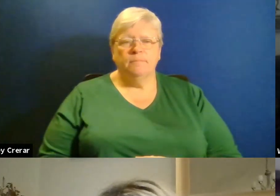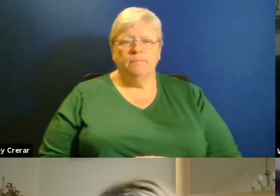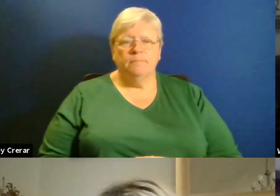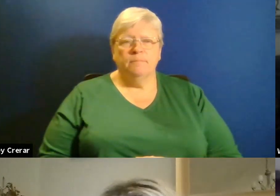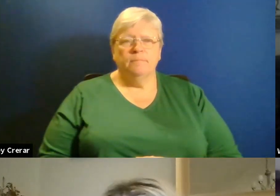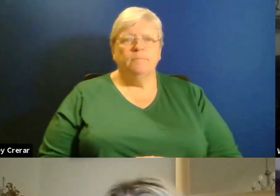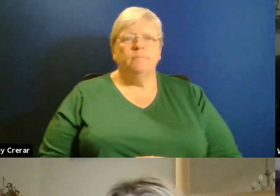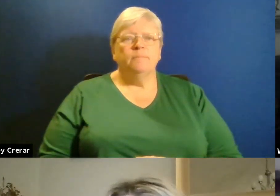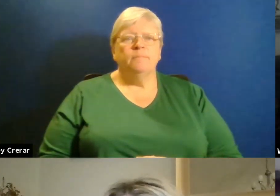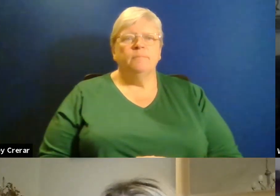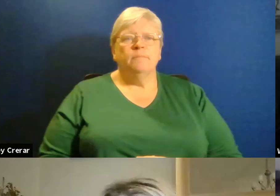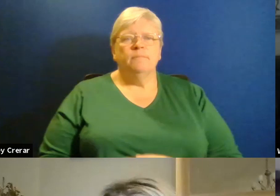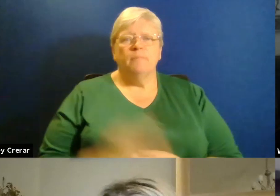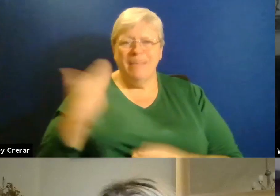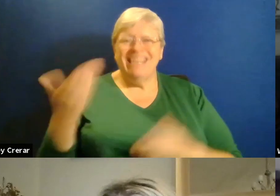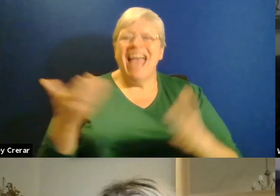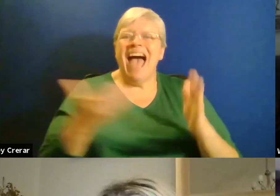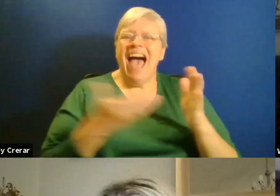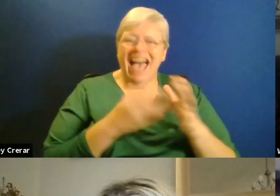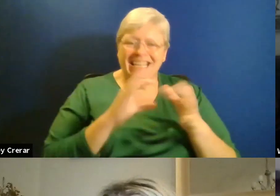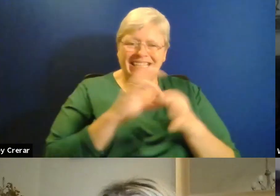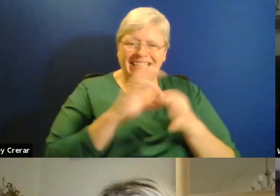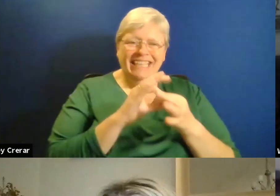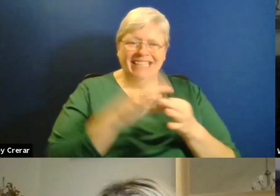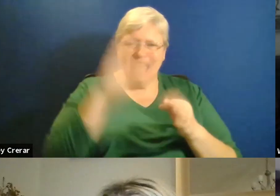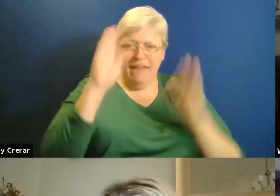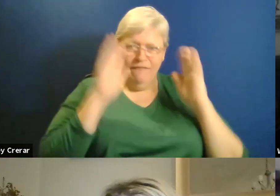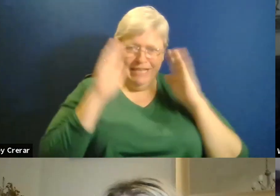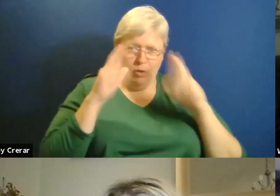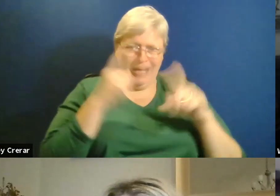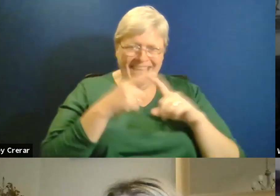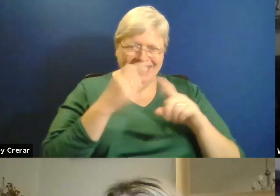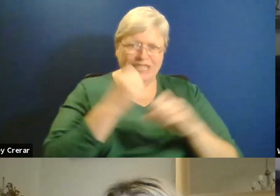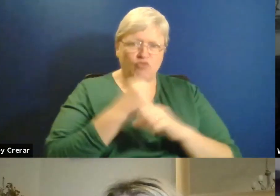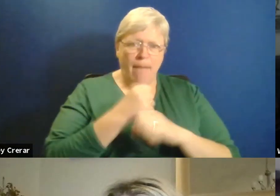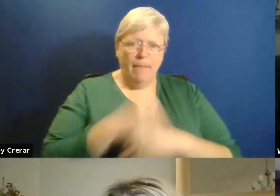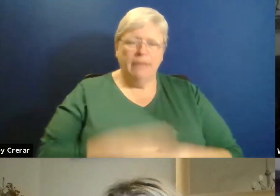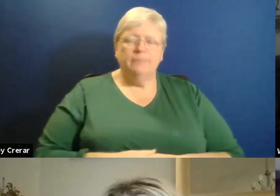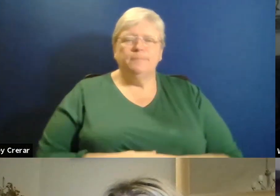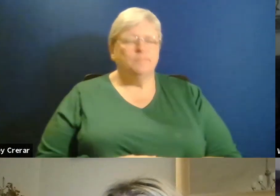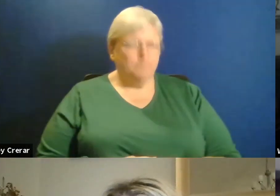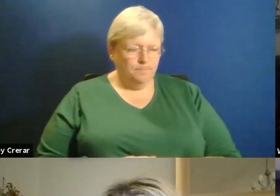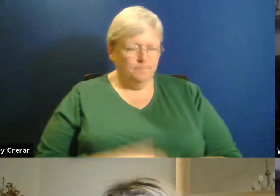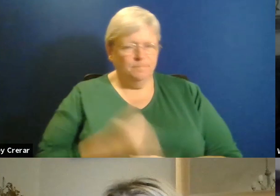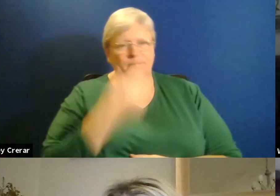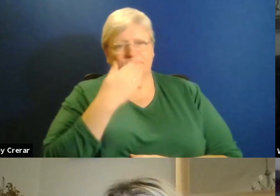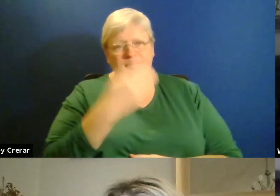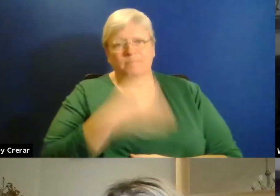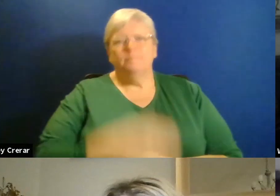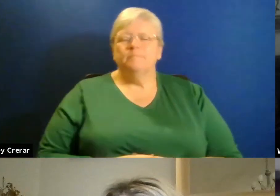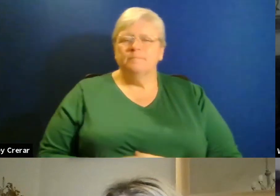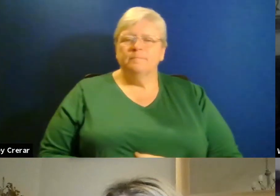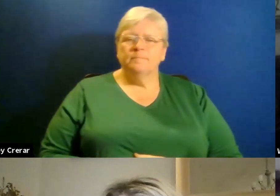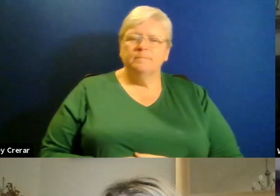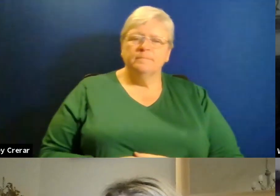So yeah, I'll put the links down for the website and our Facebook and our Instagram down there as well. Perfect, thank you.